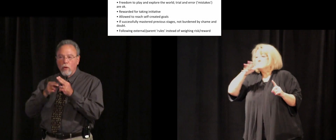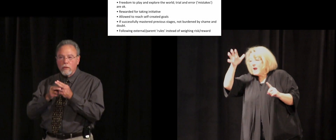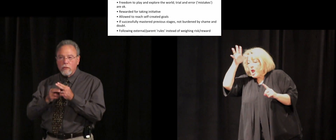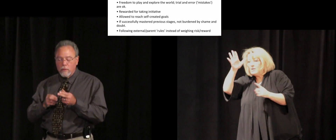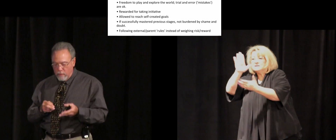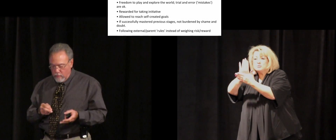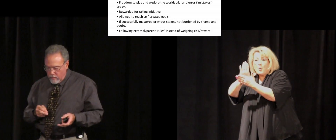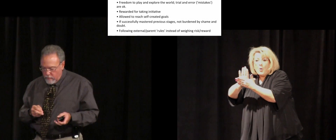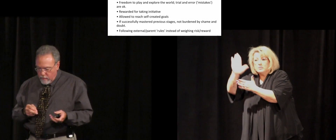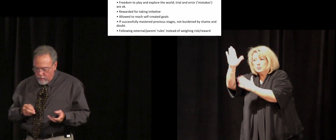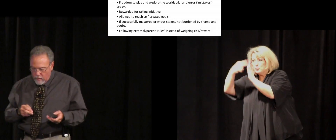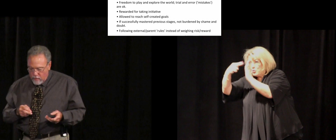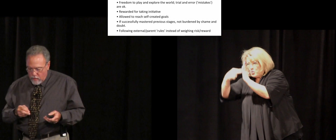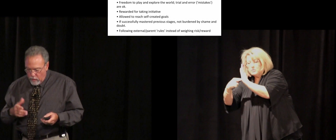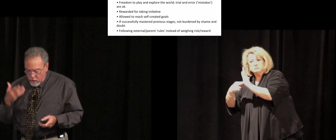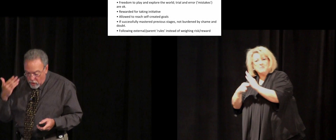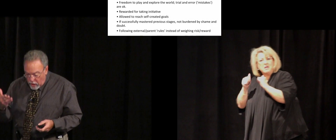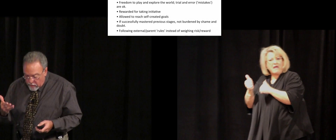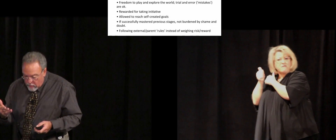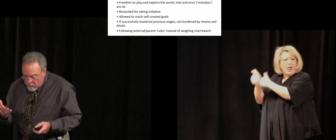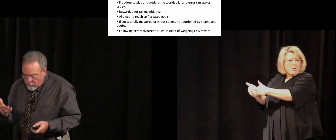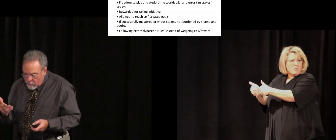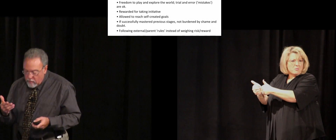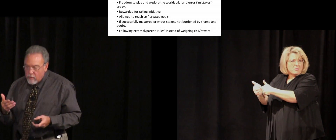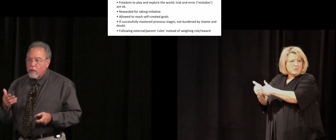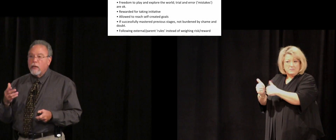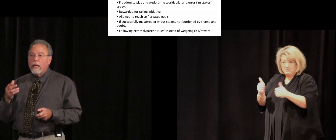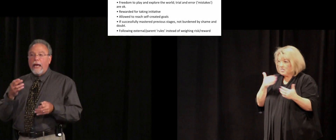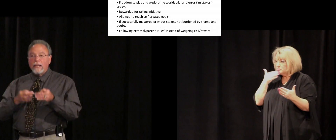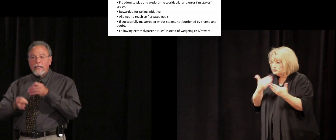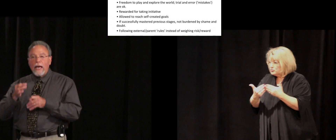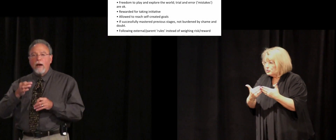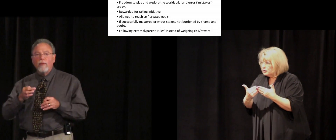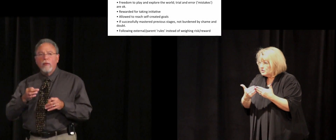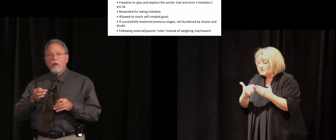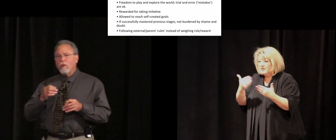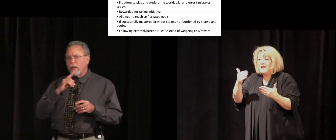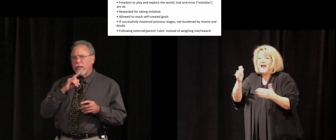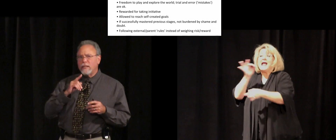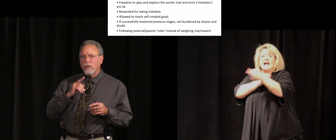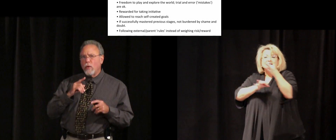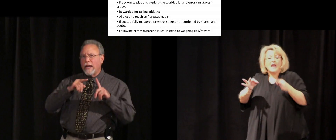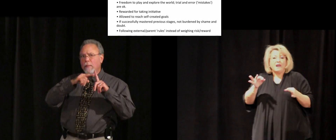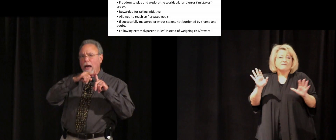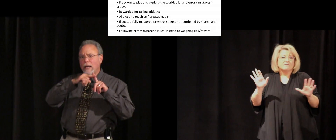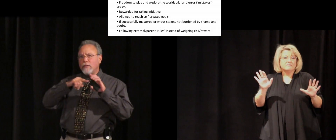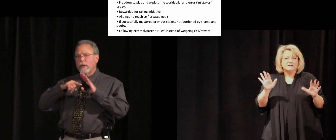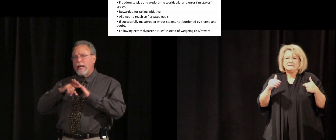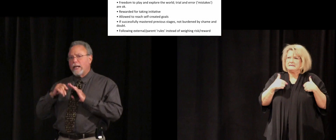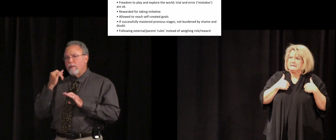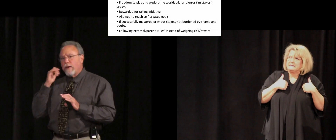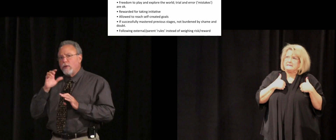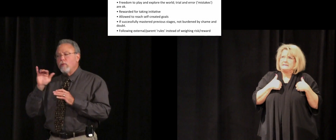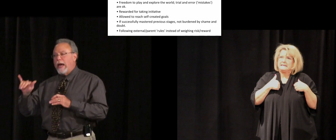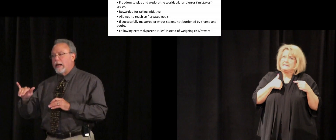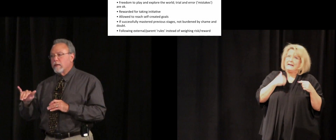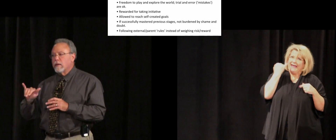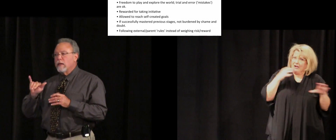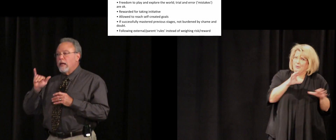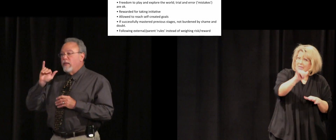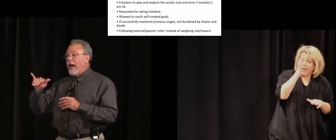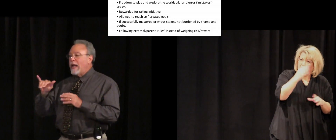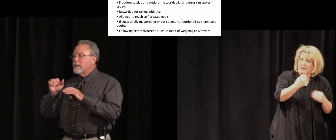So 6 to 12 years old, a lot that happens at this age. So they're developing self-confidence.